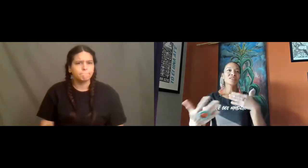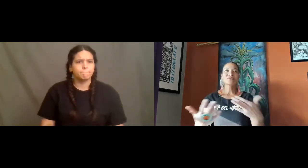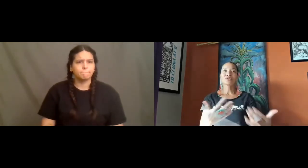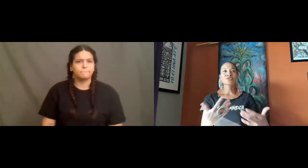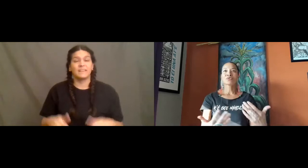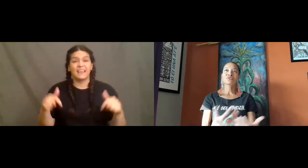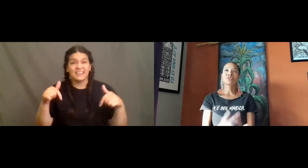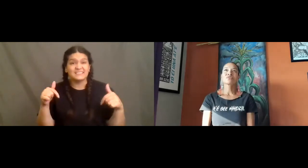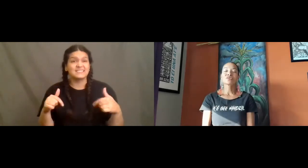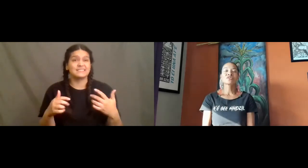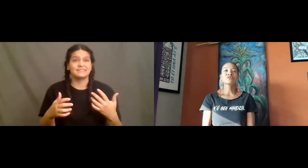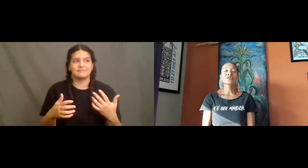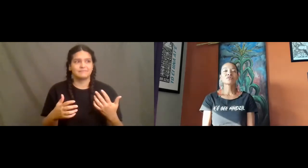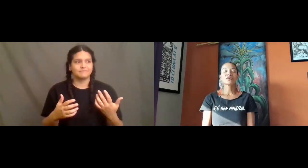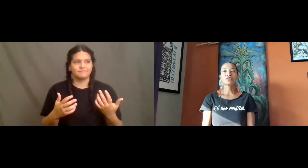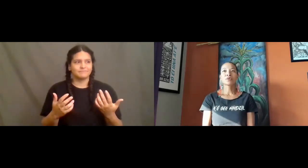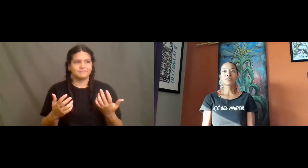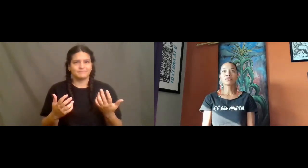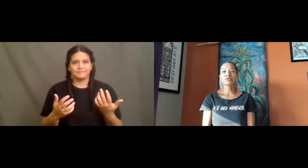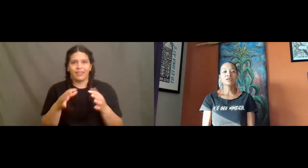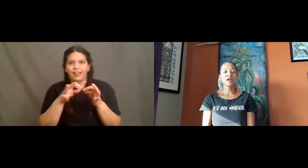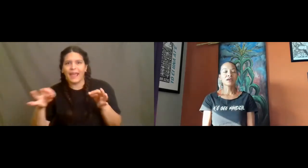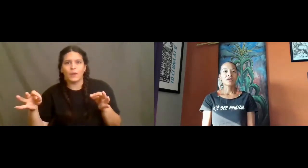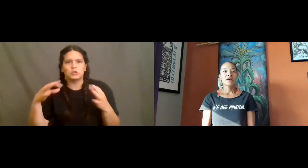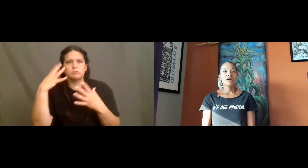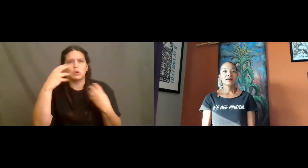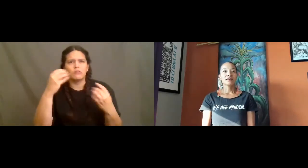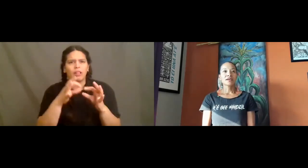the language, the beautiful language of our people, the Diné,